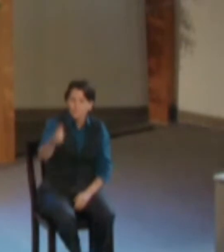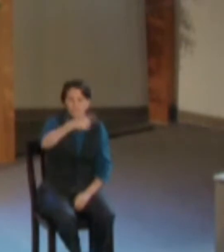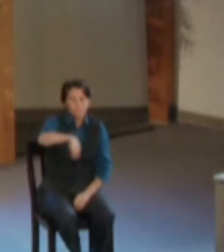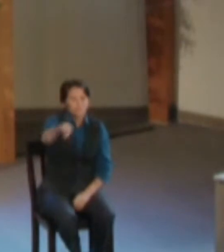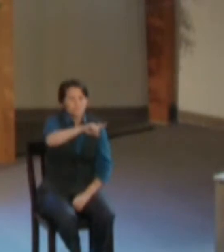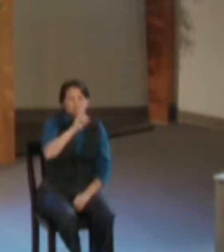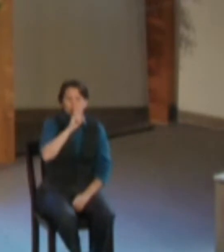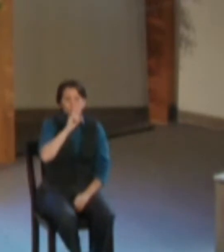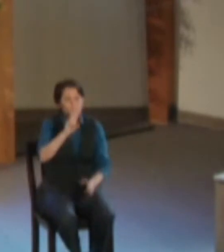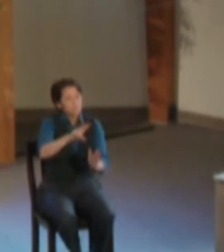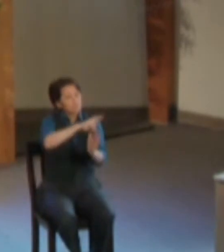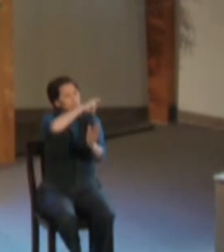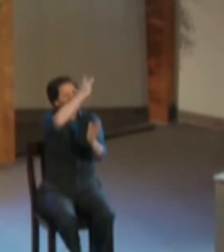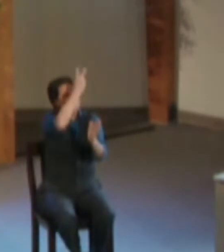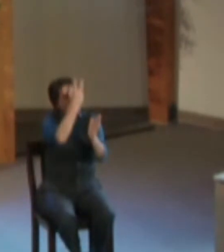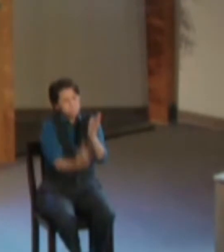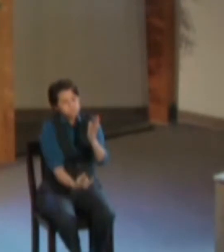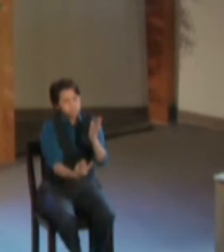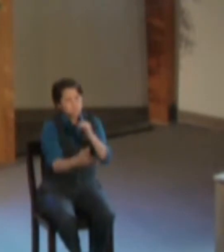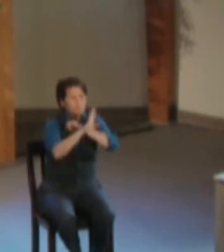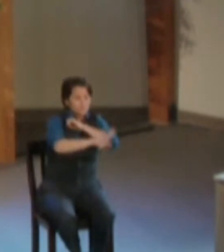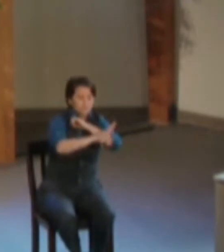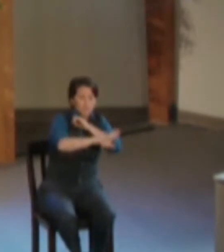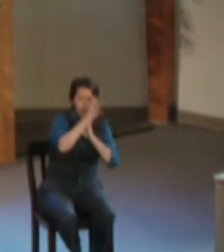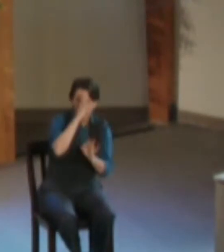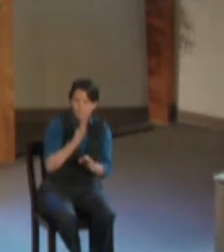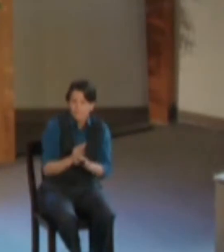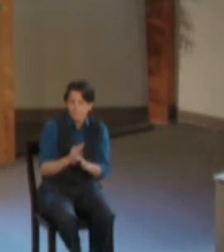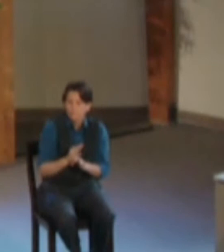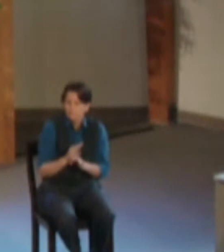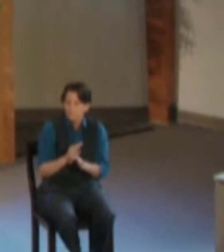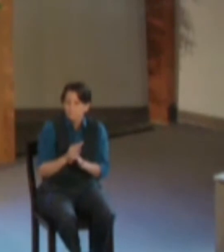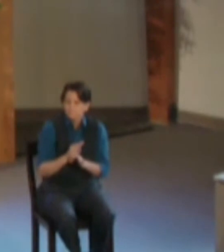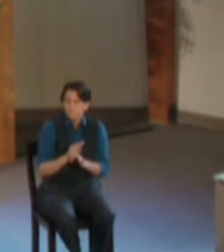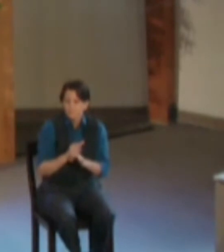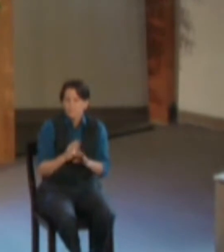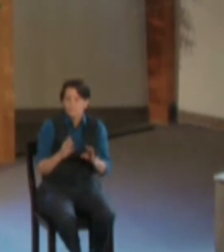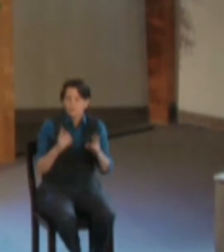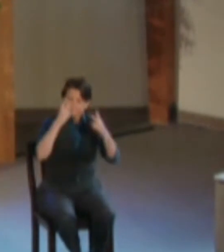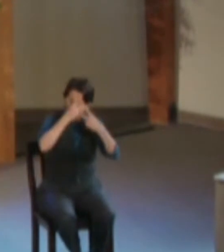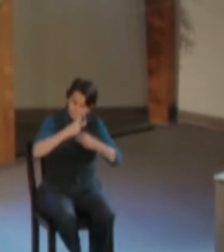into this fall faith that we're doing, looking at our spiritual gifts and